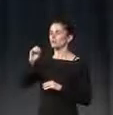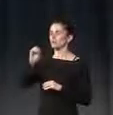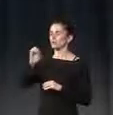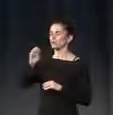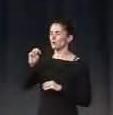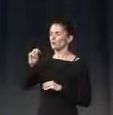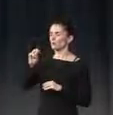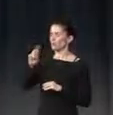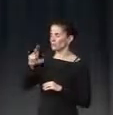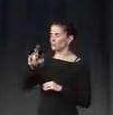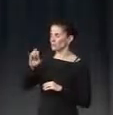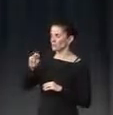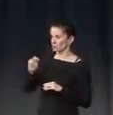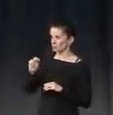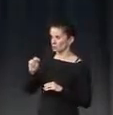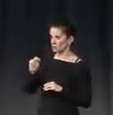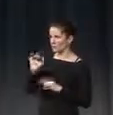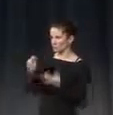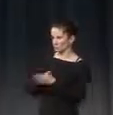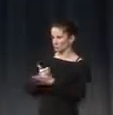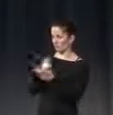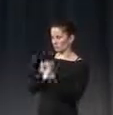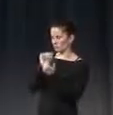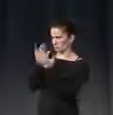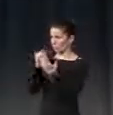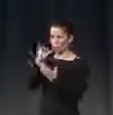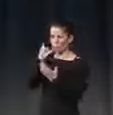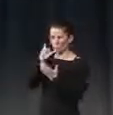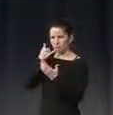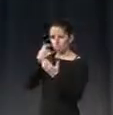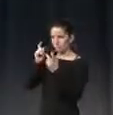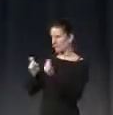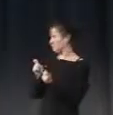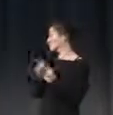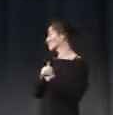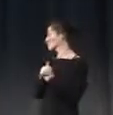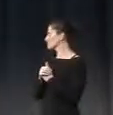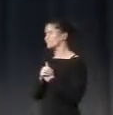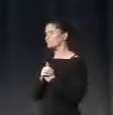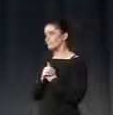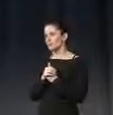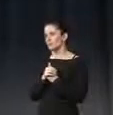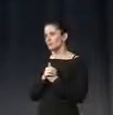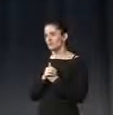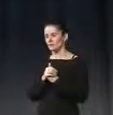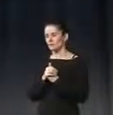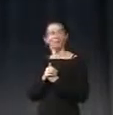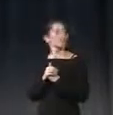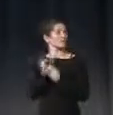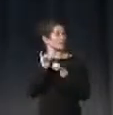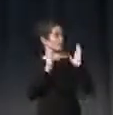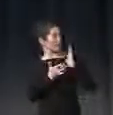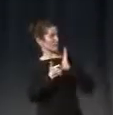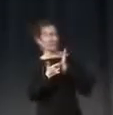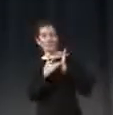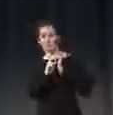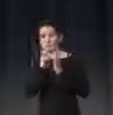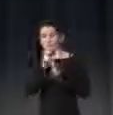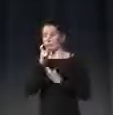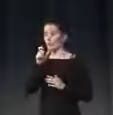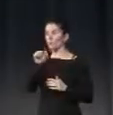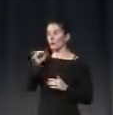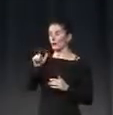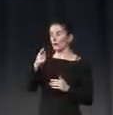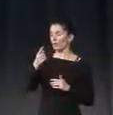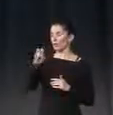Although forays into PCM date to the first 2 decades of the 20th century, the technique was successfully developed by Alec Reeves for the